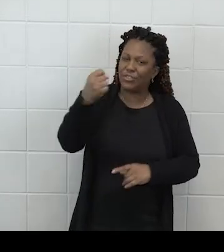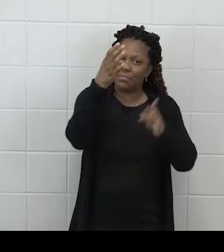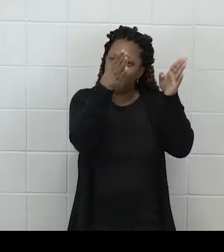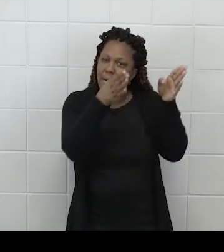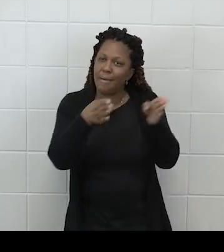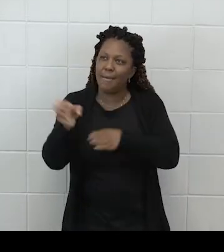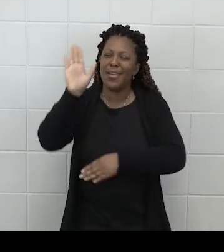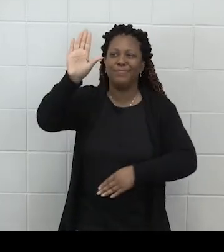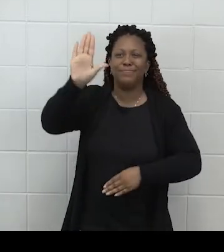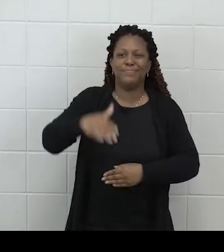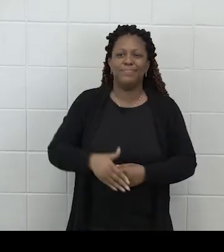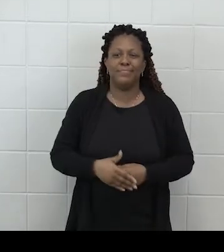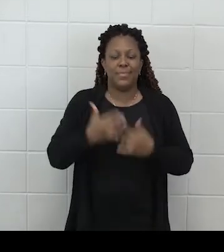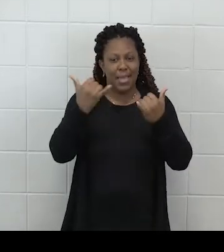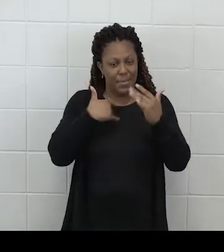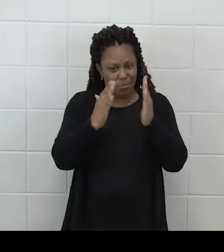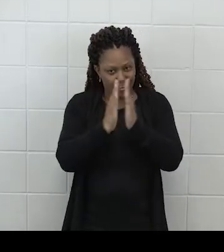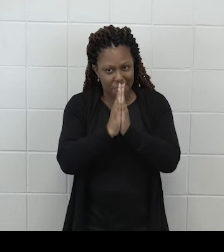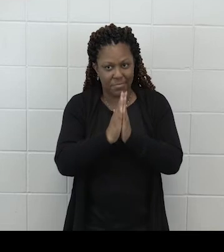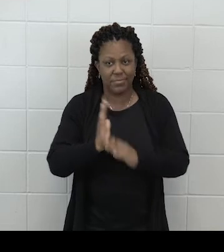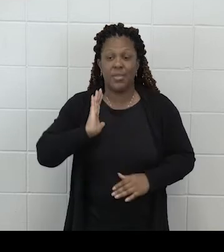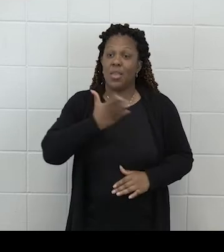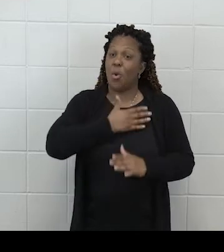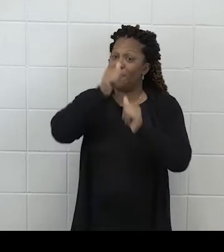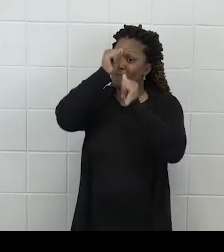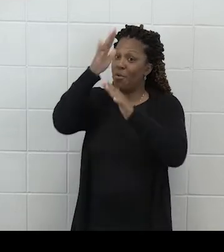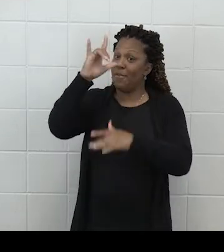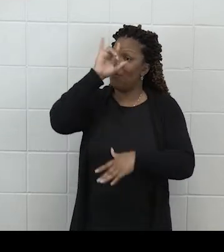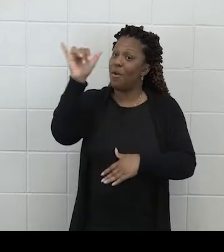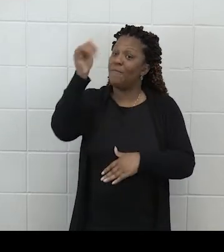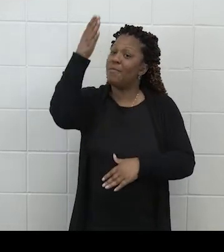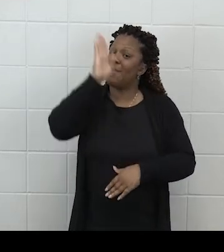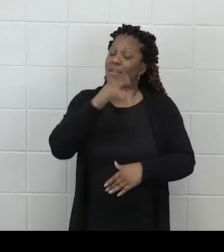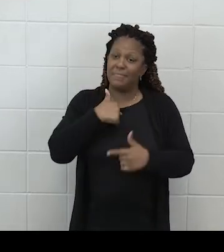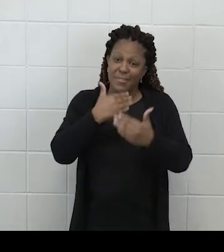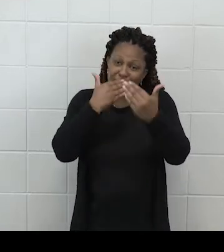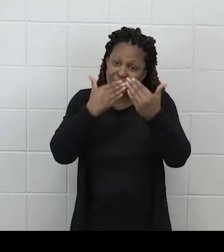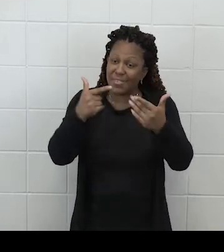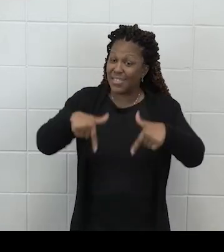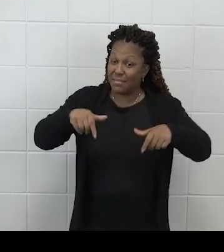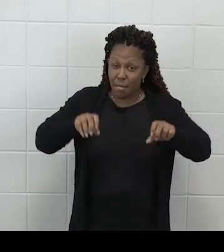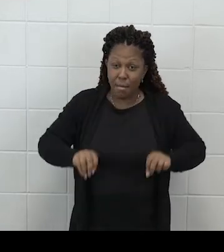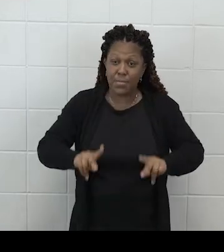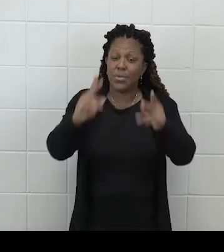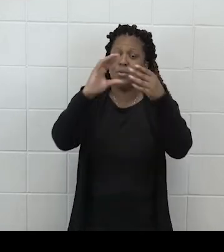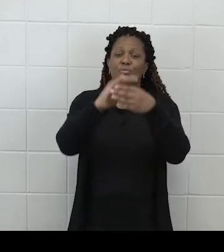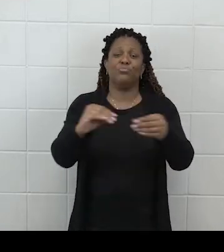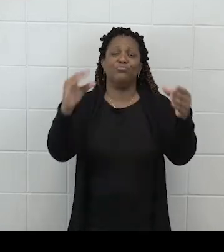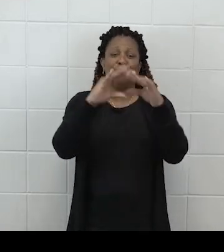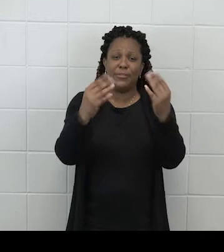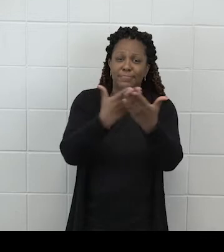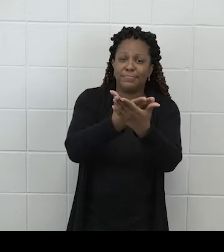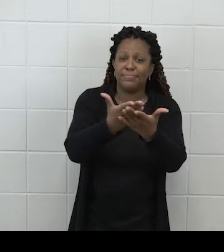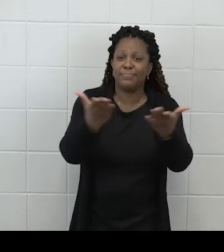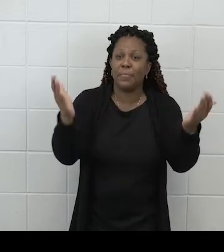Our Father and our eternal God, I thank you for this opportunity that I have today to speak to your people, Lord God. Father,